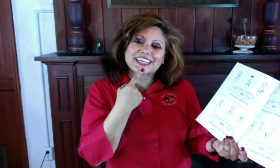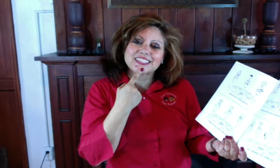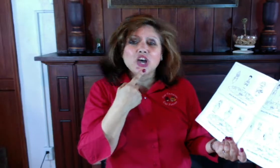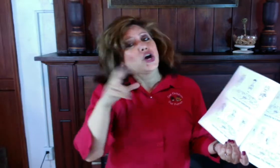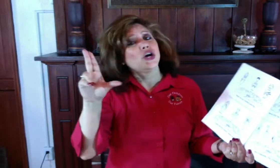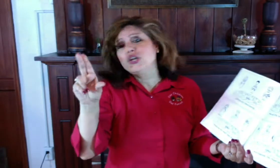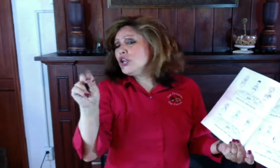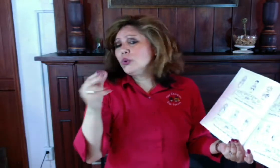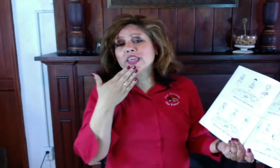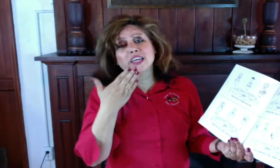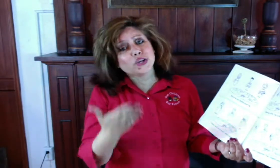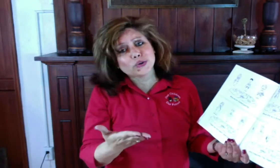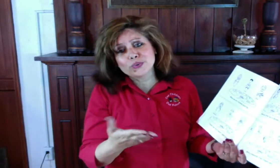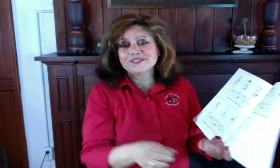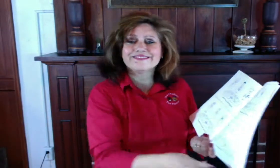says, "No, thank you."